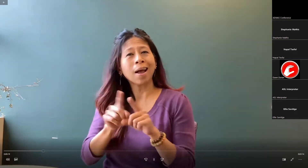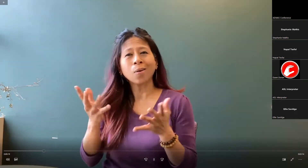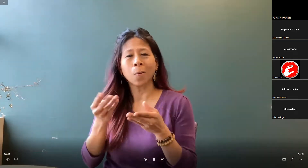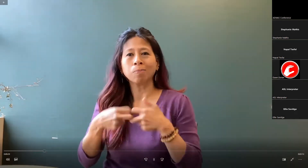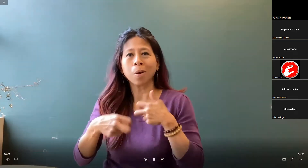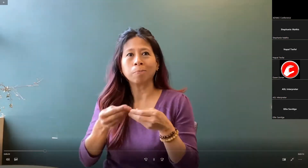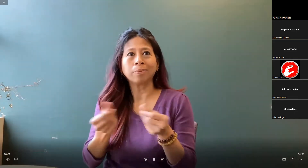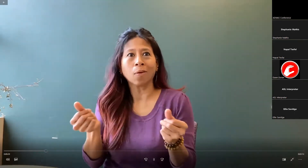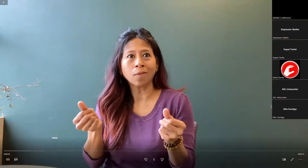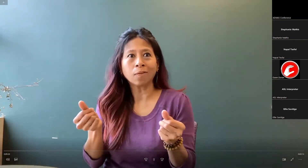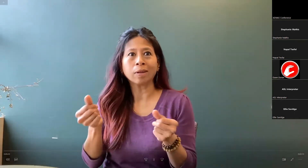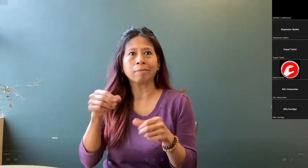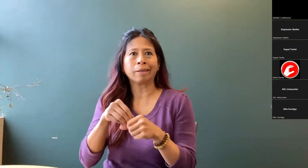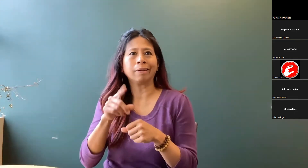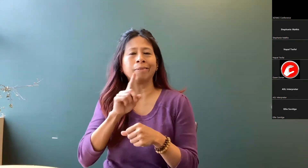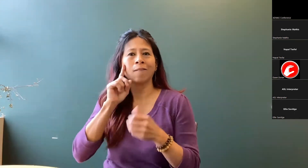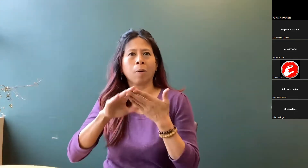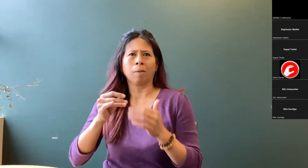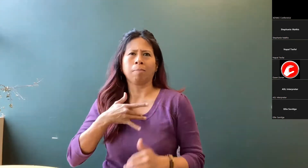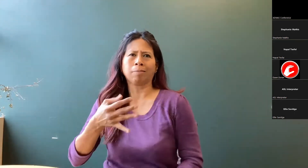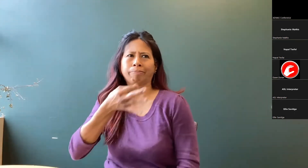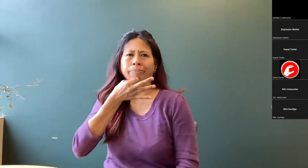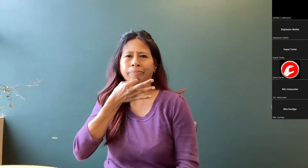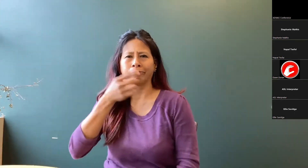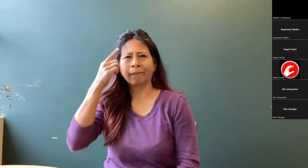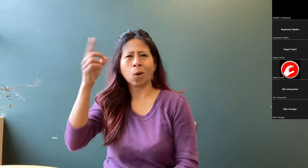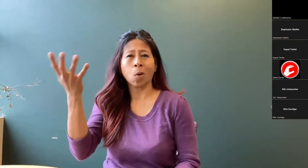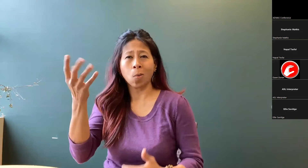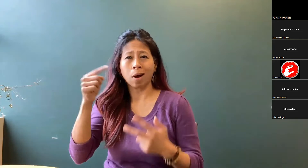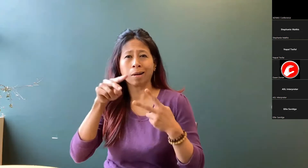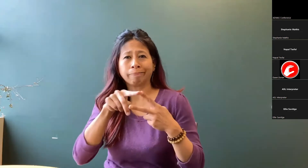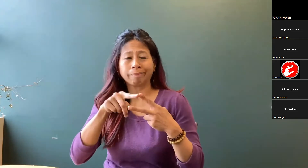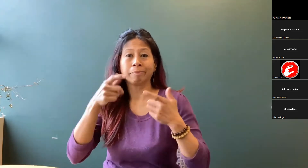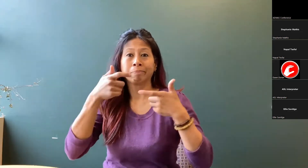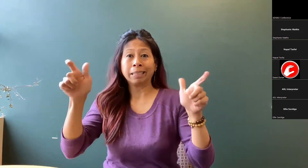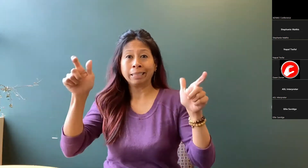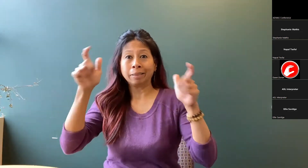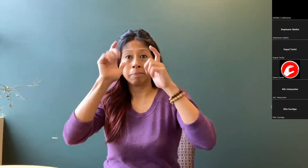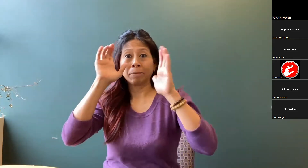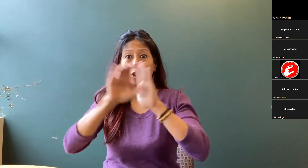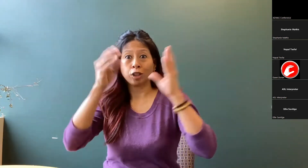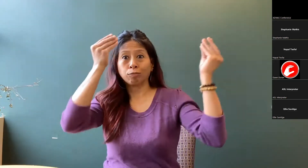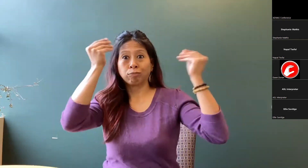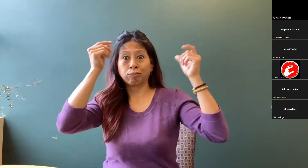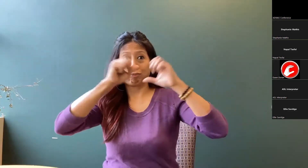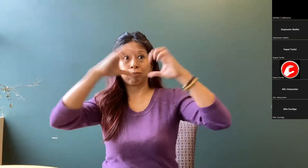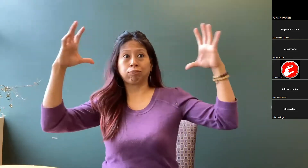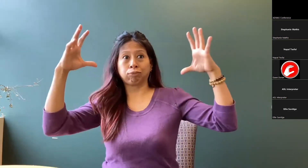life and career to the advancement of the deaf, blind, and hard of hearing communities. This person